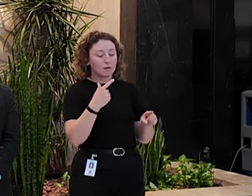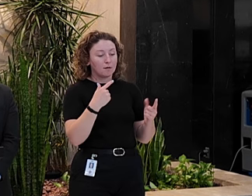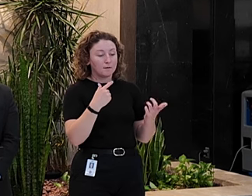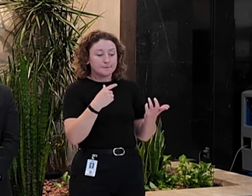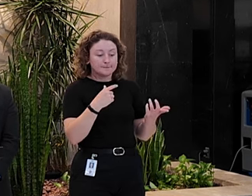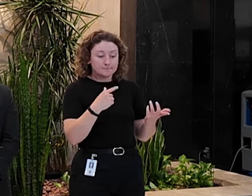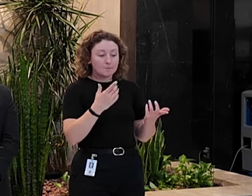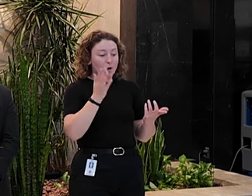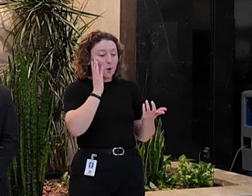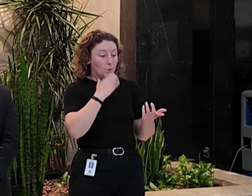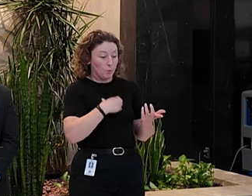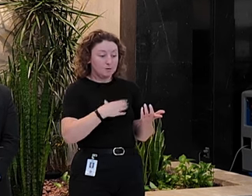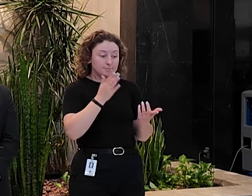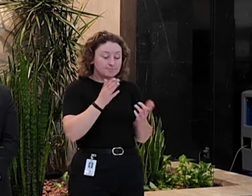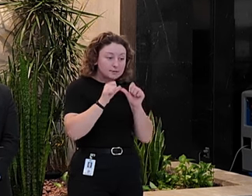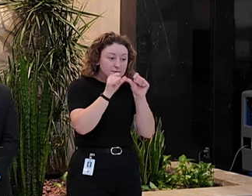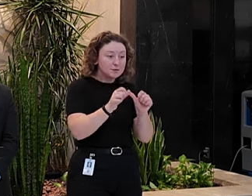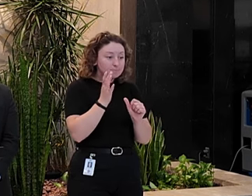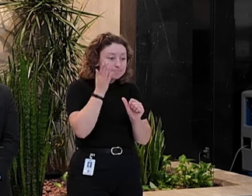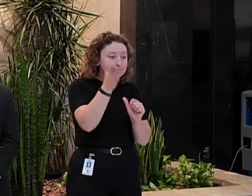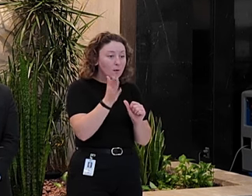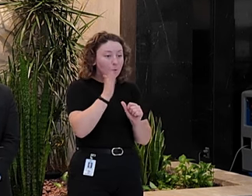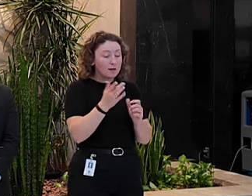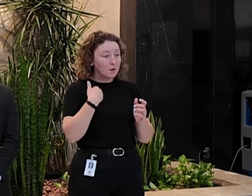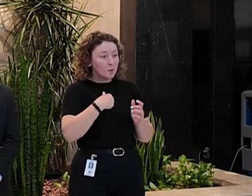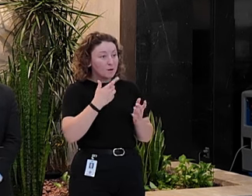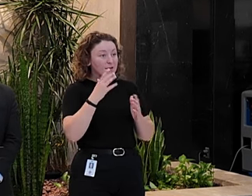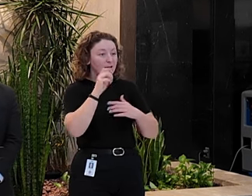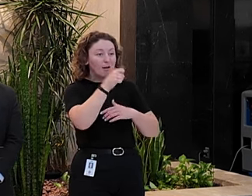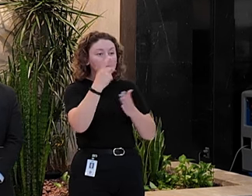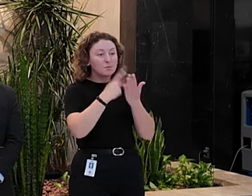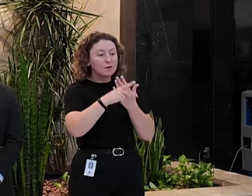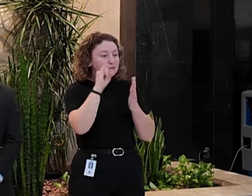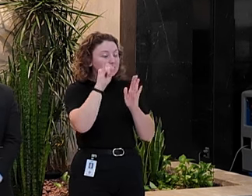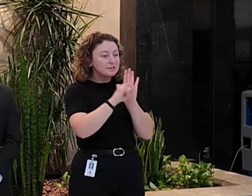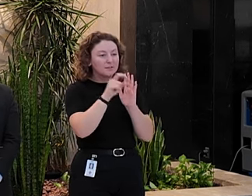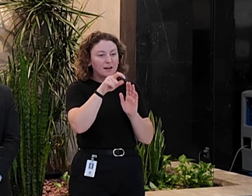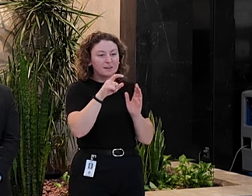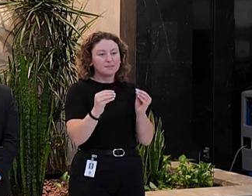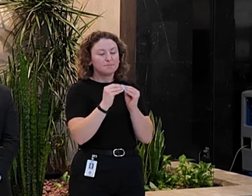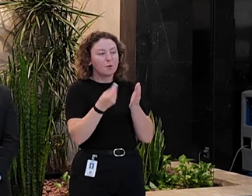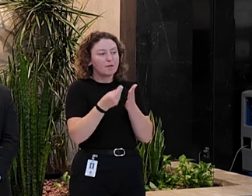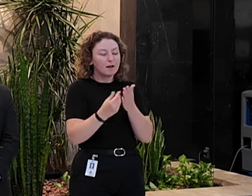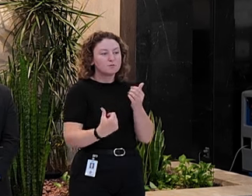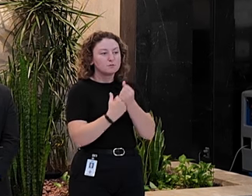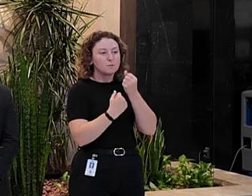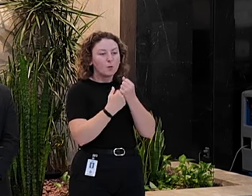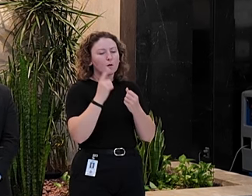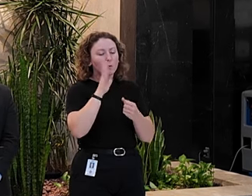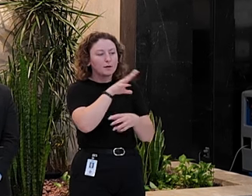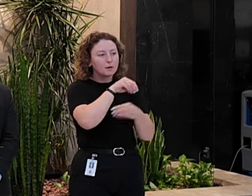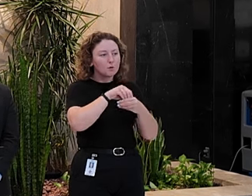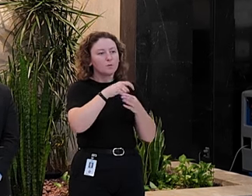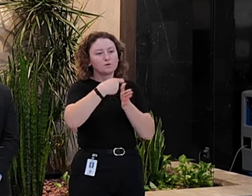that that would continue to go forward, and as we identify new projects that may need additional financial support, that those will be incorporated into rates and approved